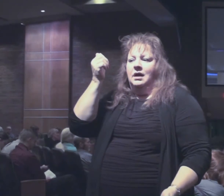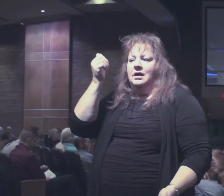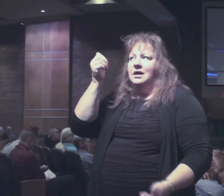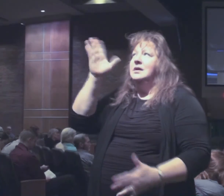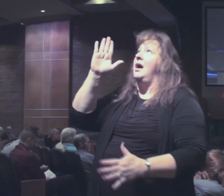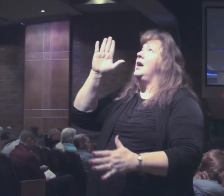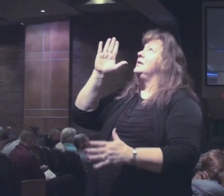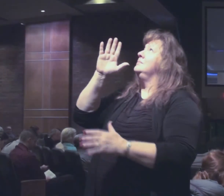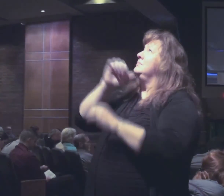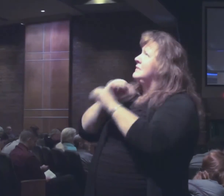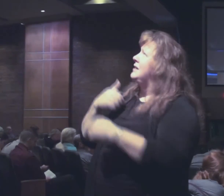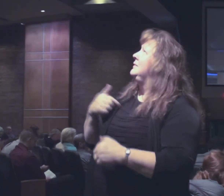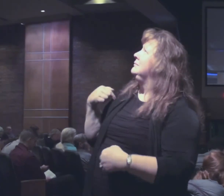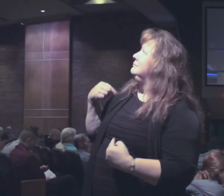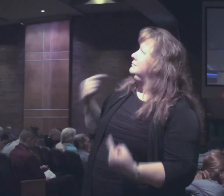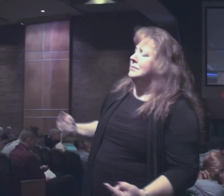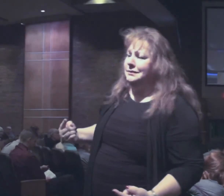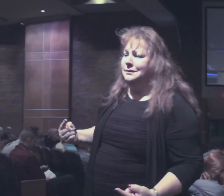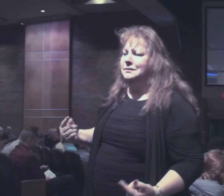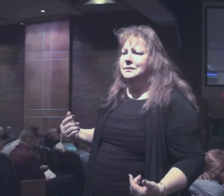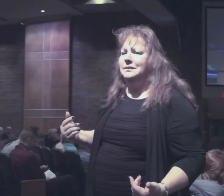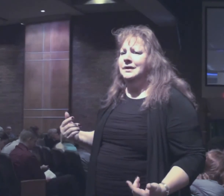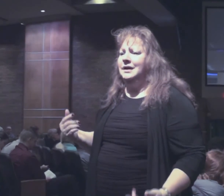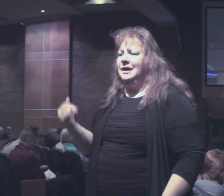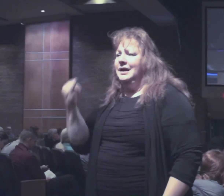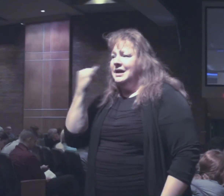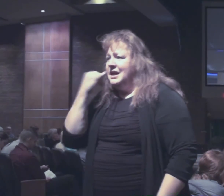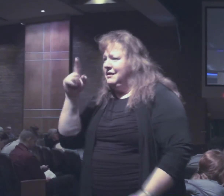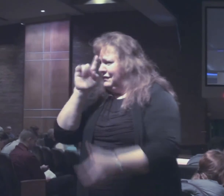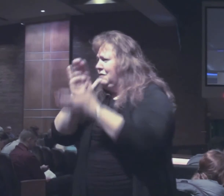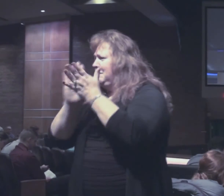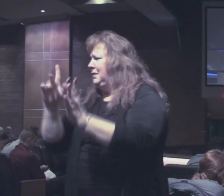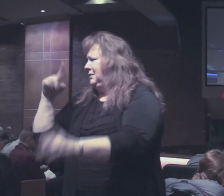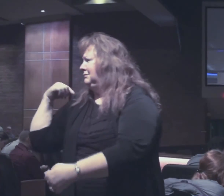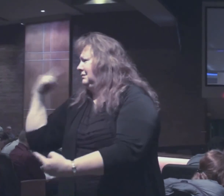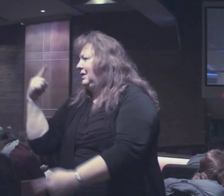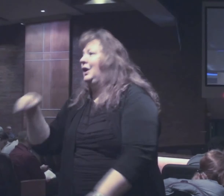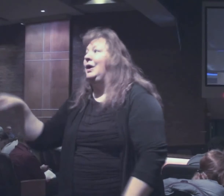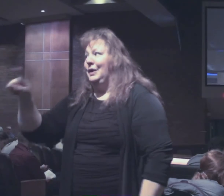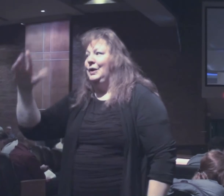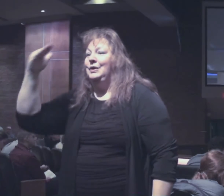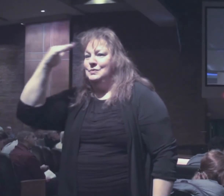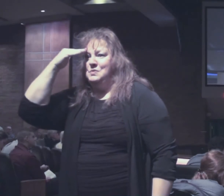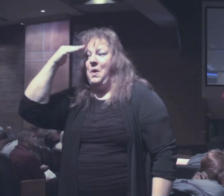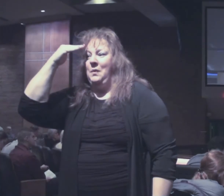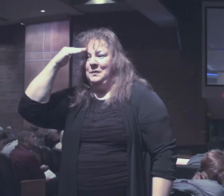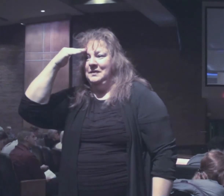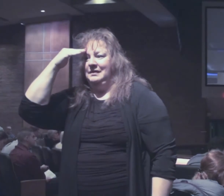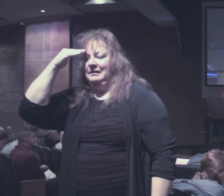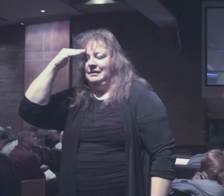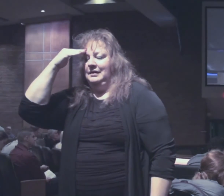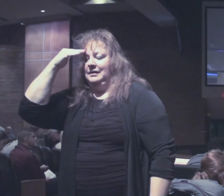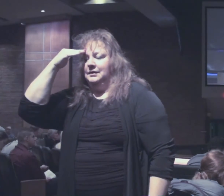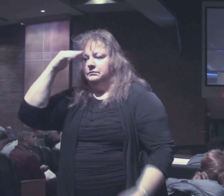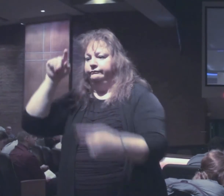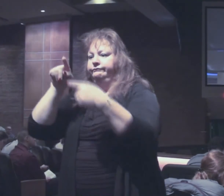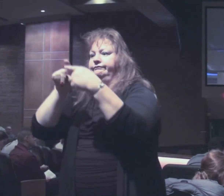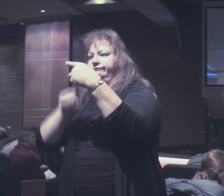blessings. Like I say, if you've been a believer very long, you realize there's somewhat of a